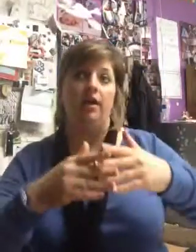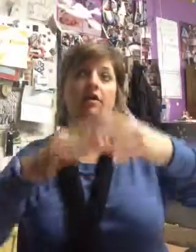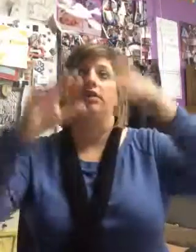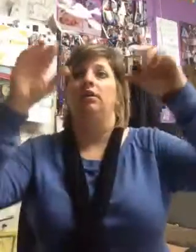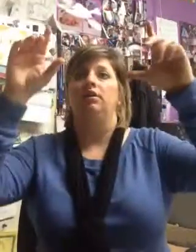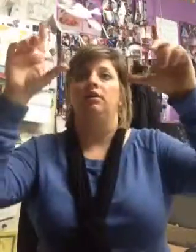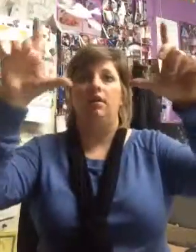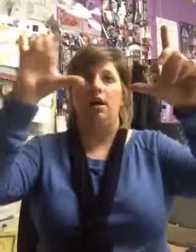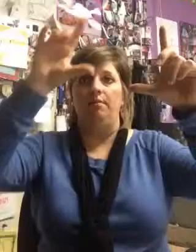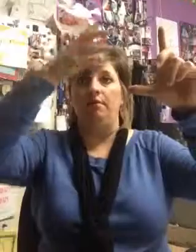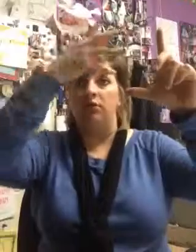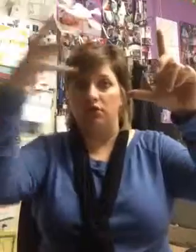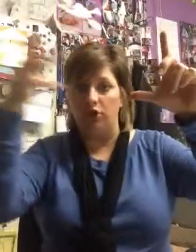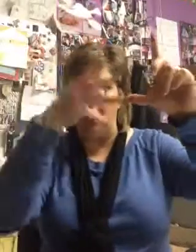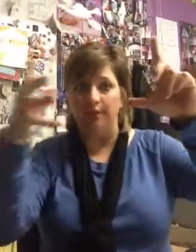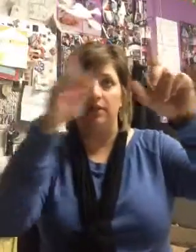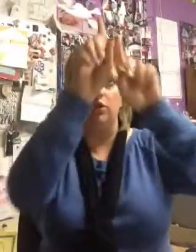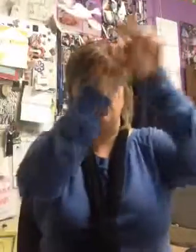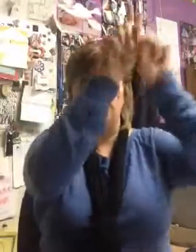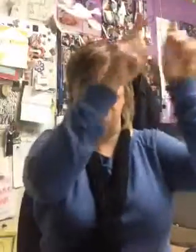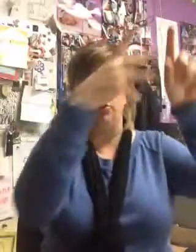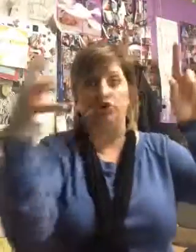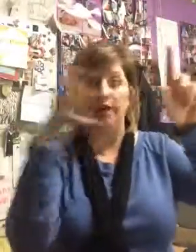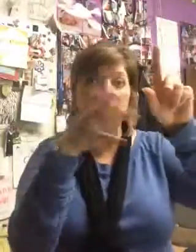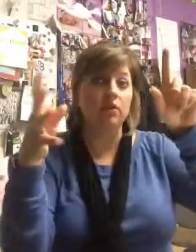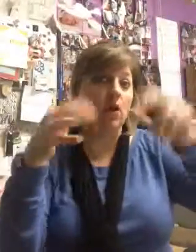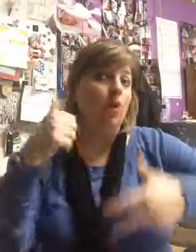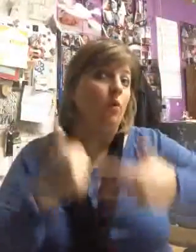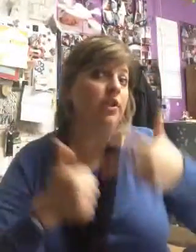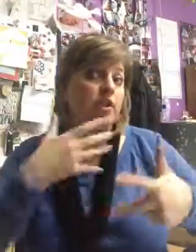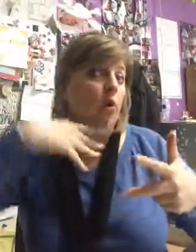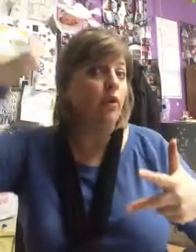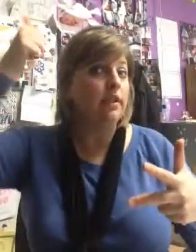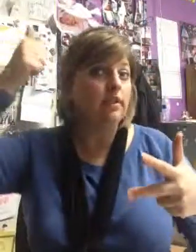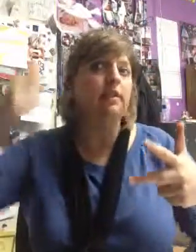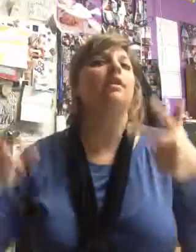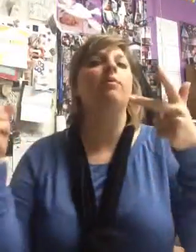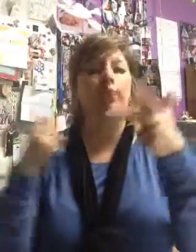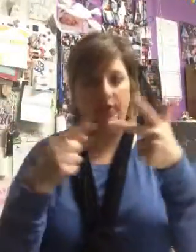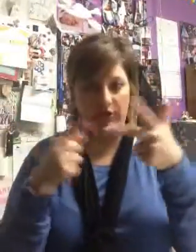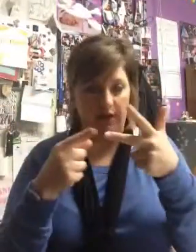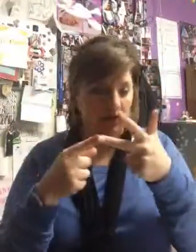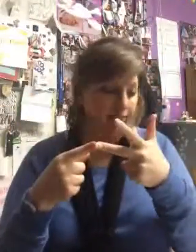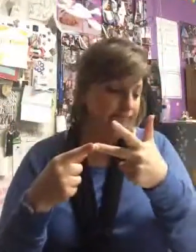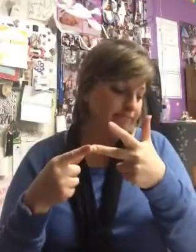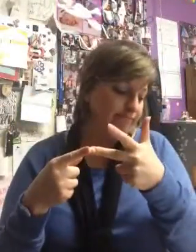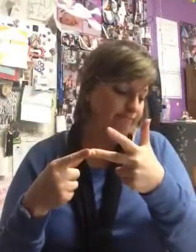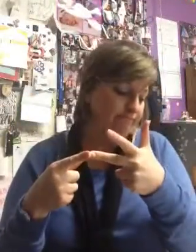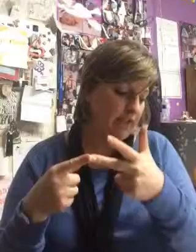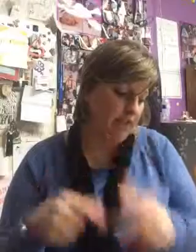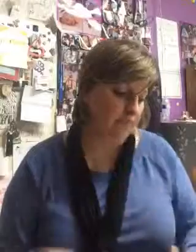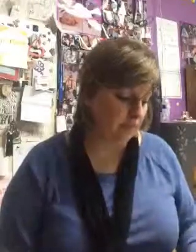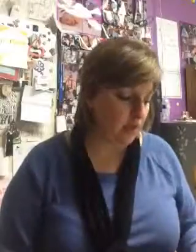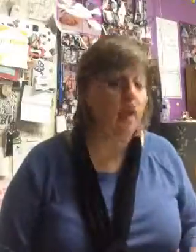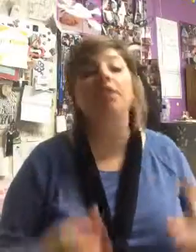America, stripes, stars, and stripes. Which is the oldest? You point to America. Okay? And you